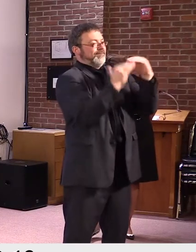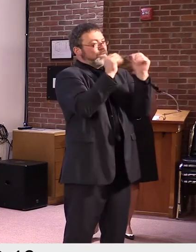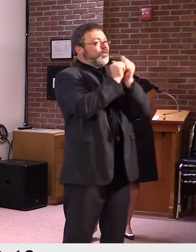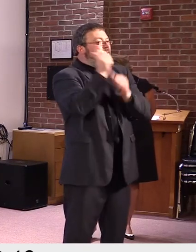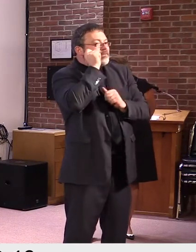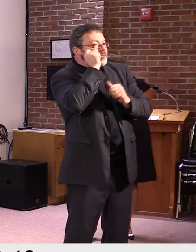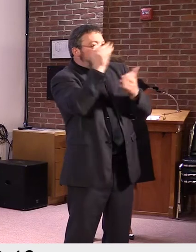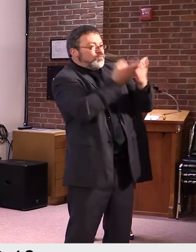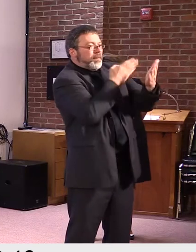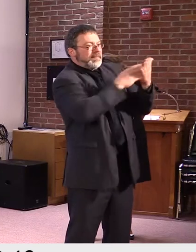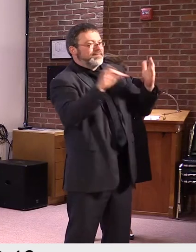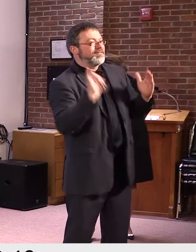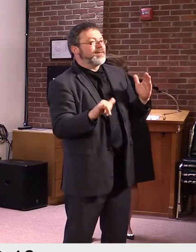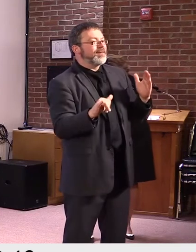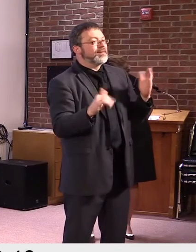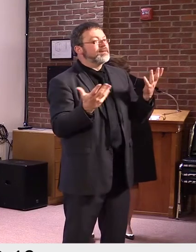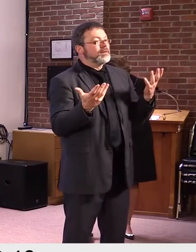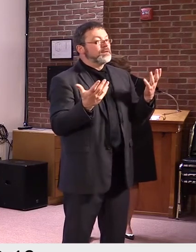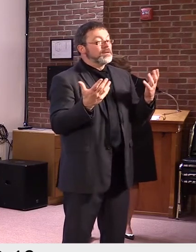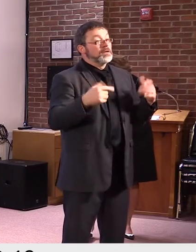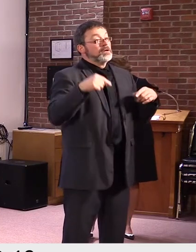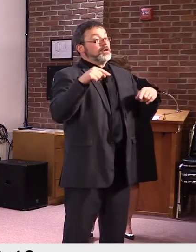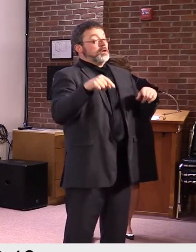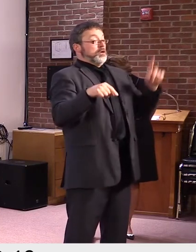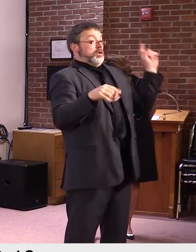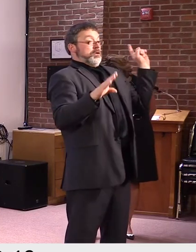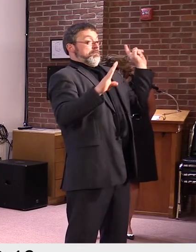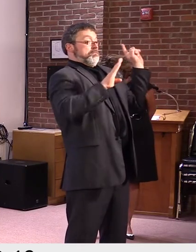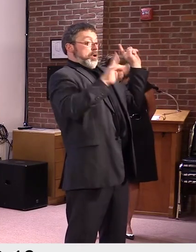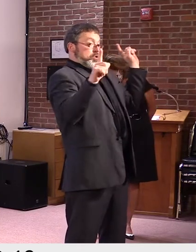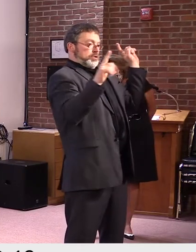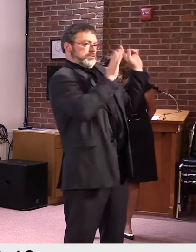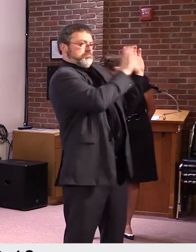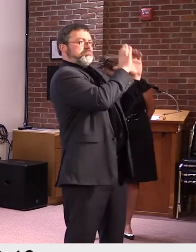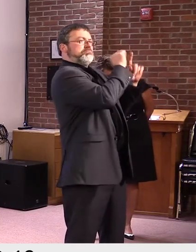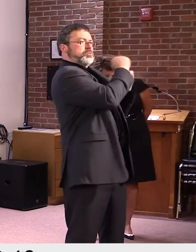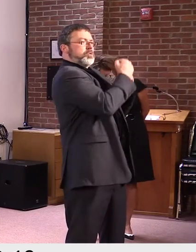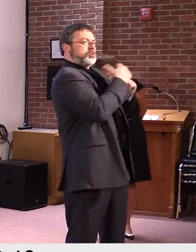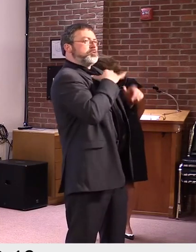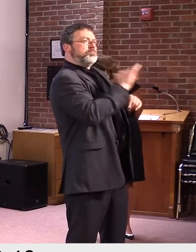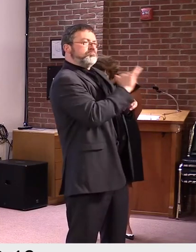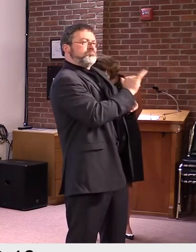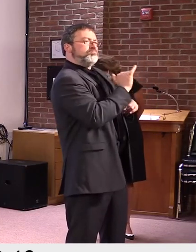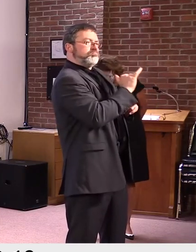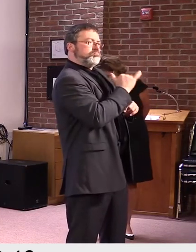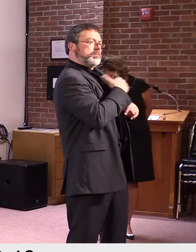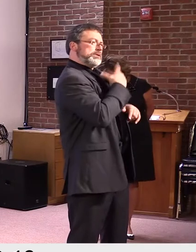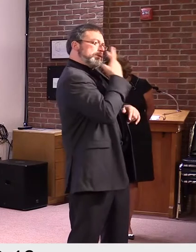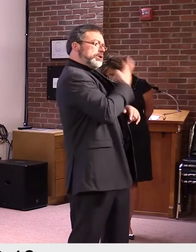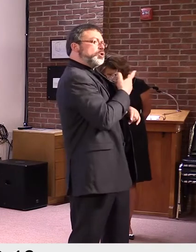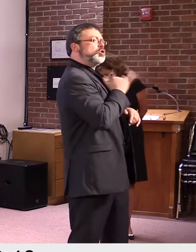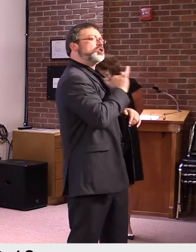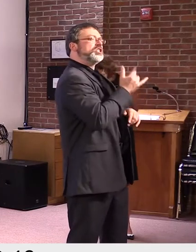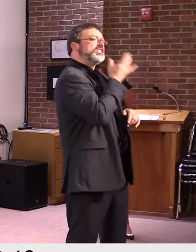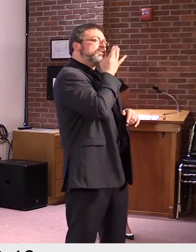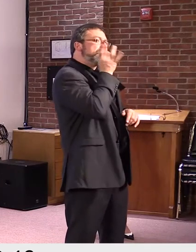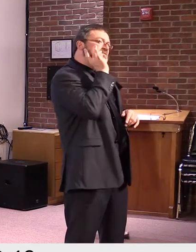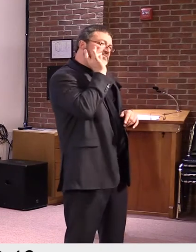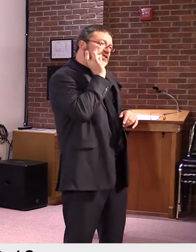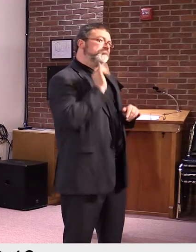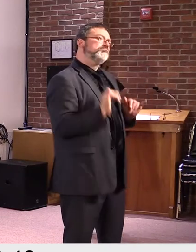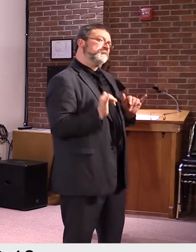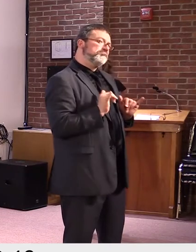Burlington issue and answer that directly, I do think that is a misplaced effort. I do believe that there